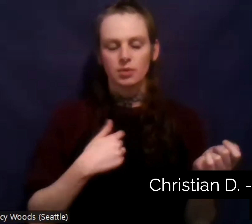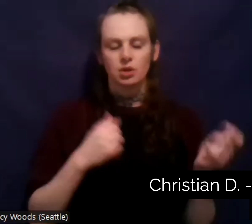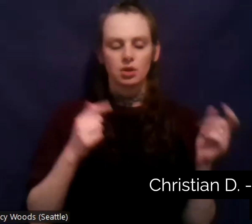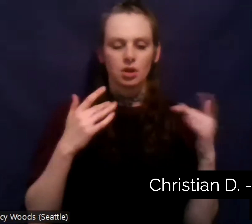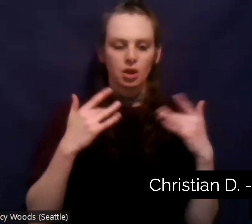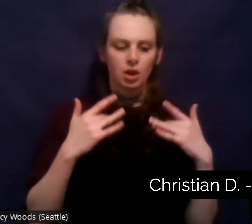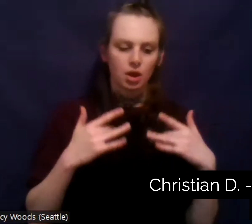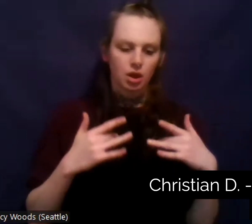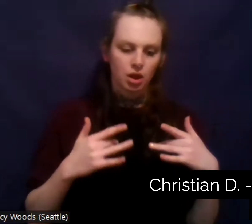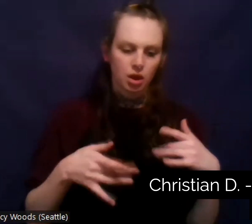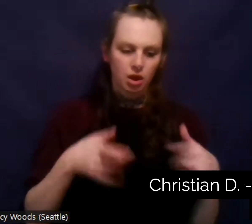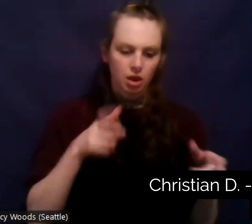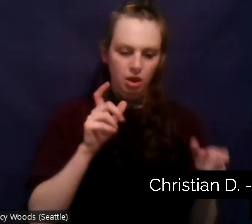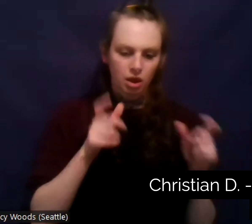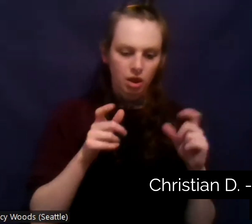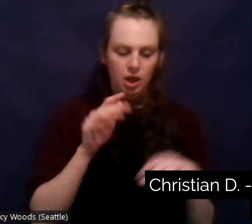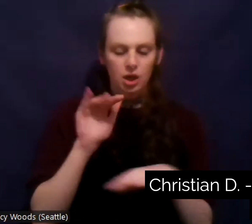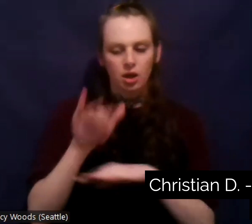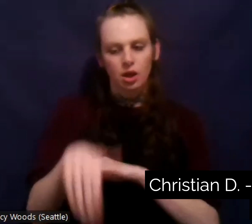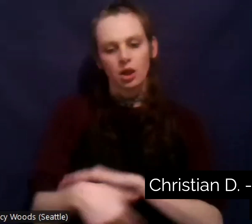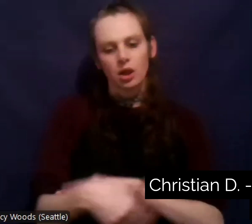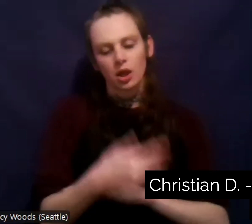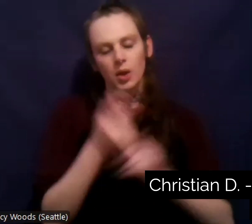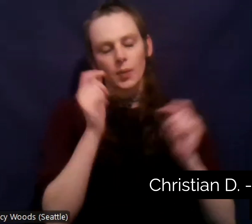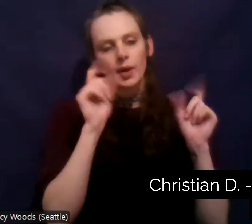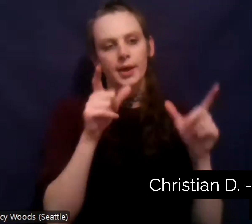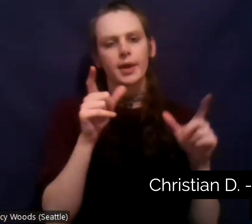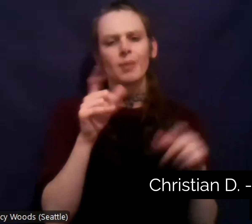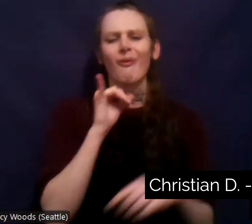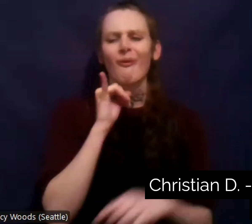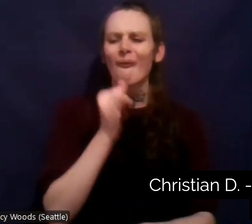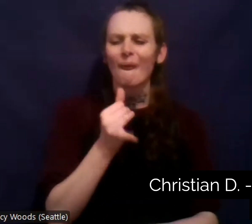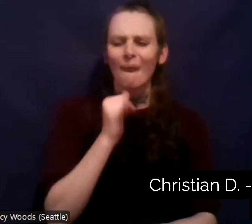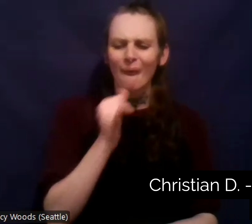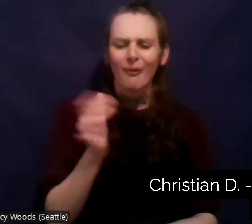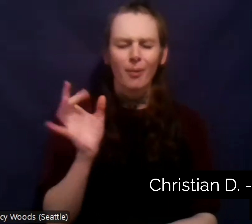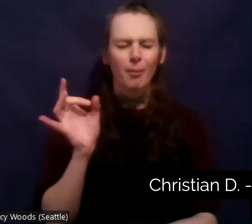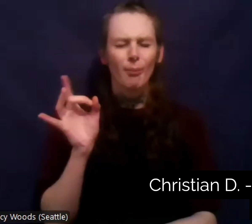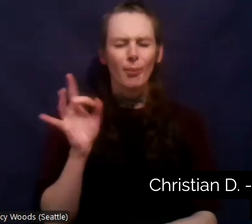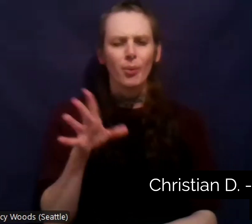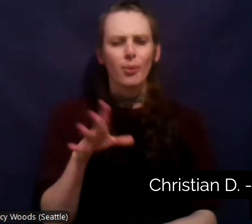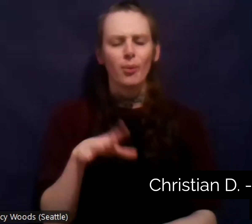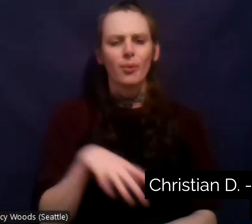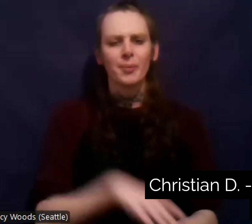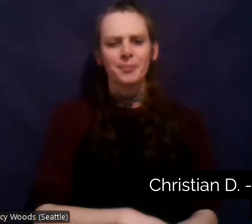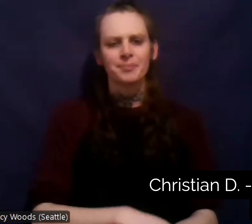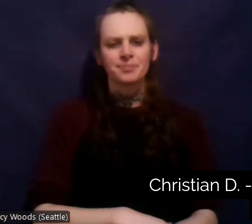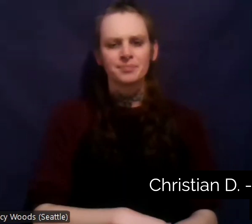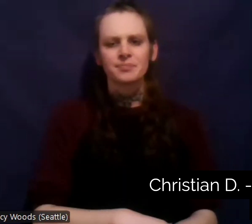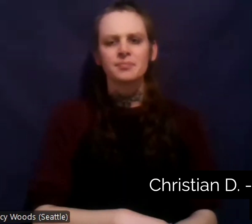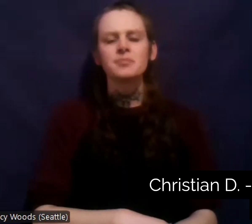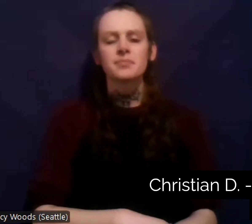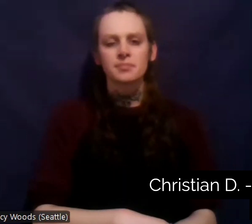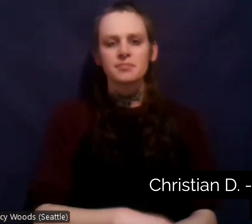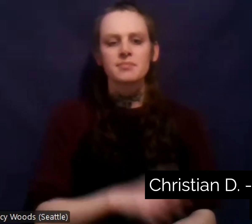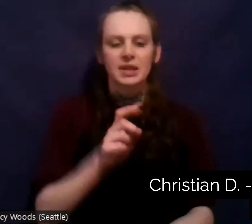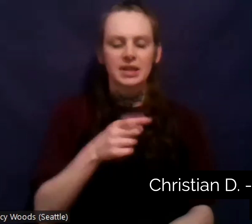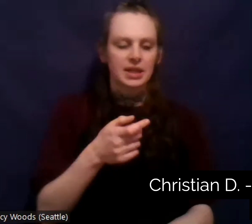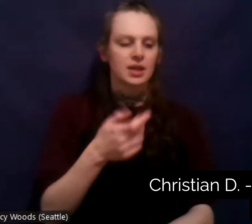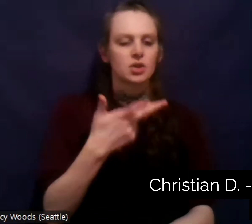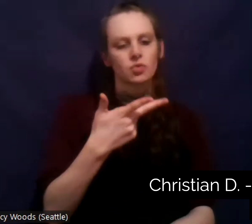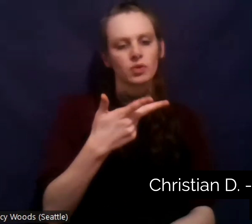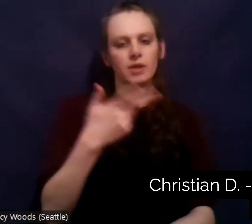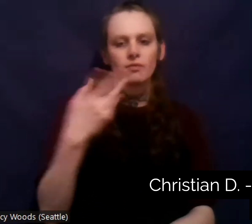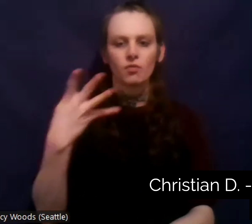waking up with a really bad hangover and taking like 3 to 4 shots in the morning to cure that